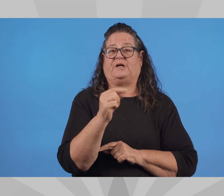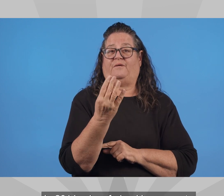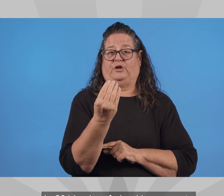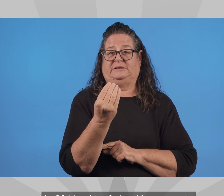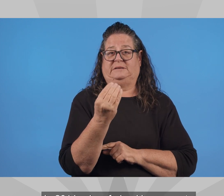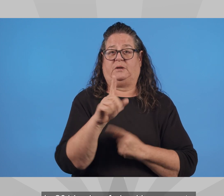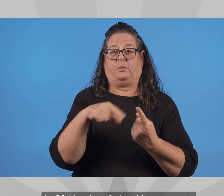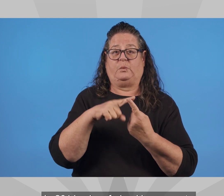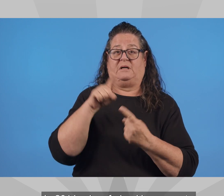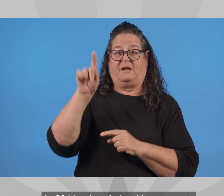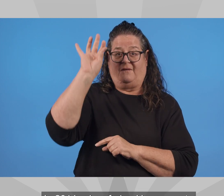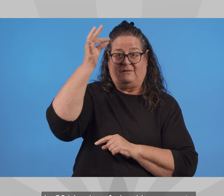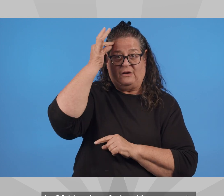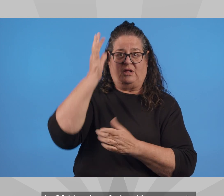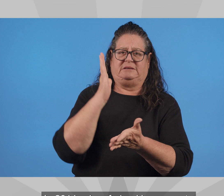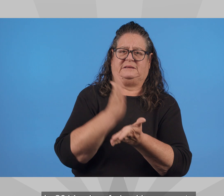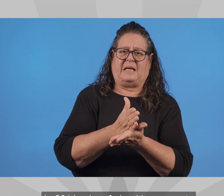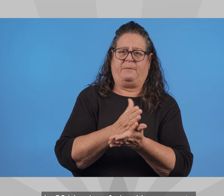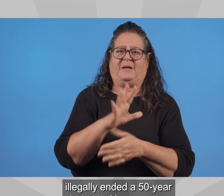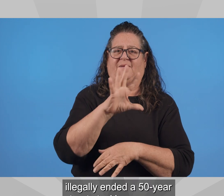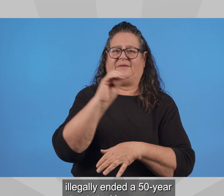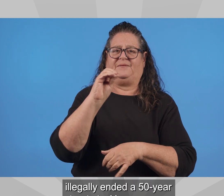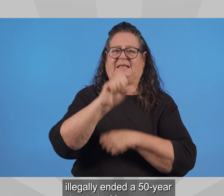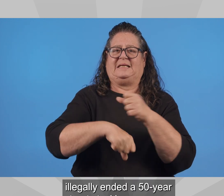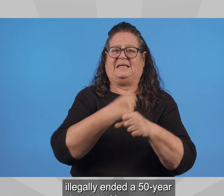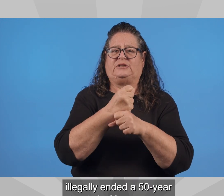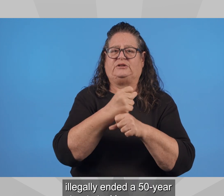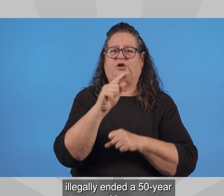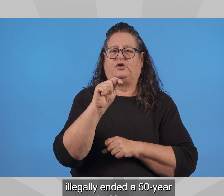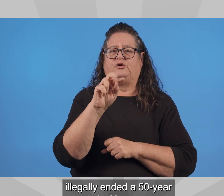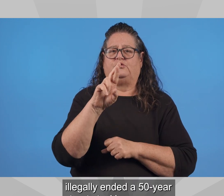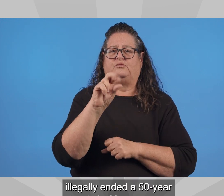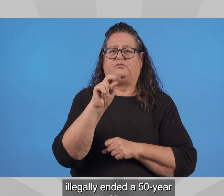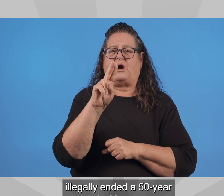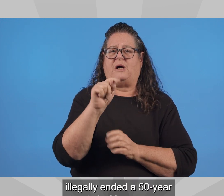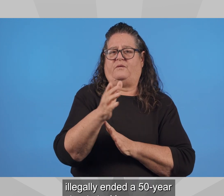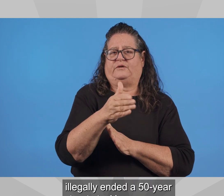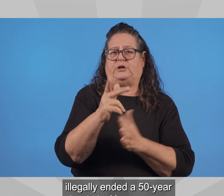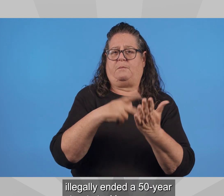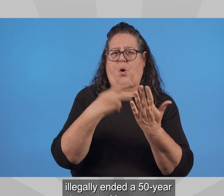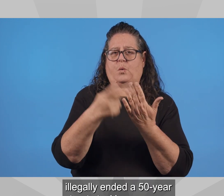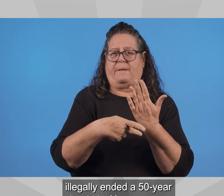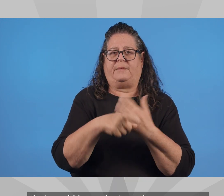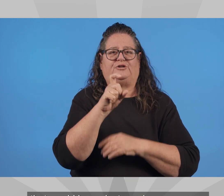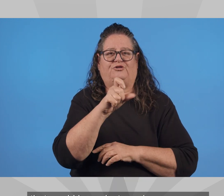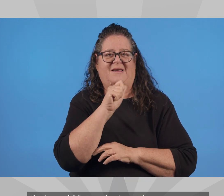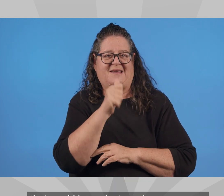In 2014, when federal bureaucrats illegally ended a 50-year trout stocking program that would have destroyed